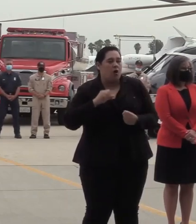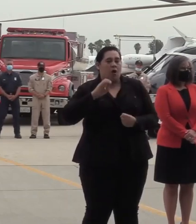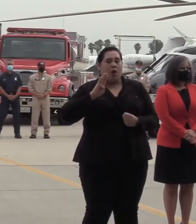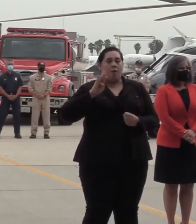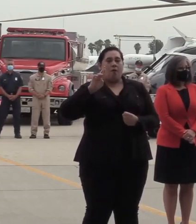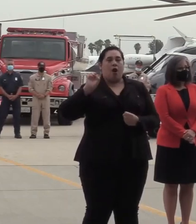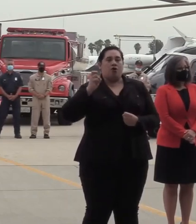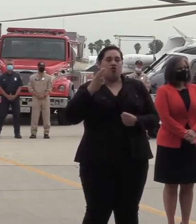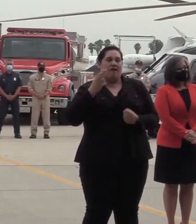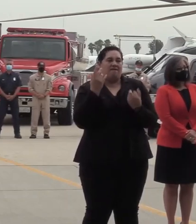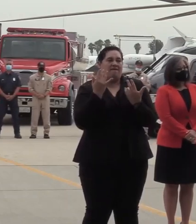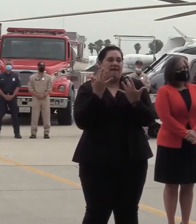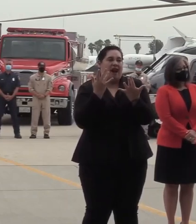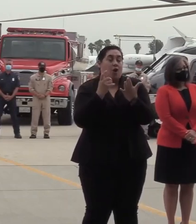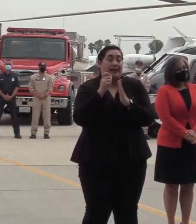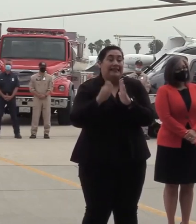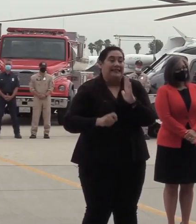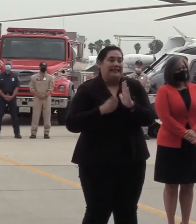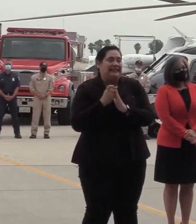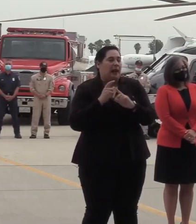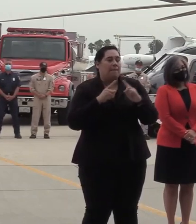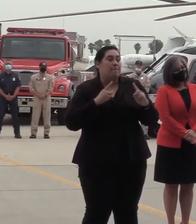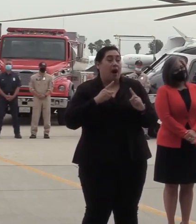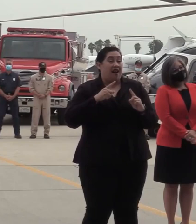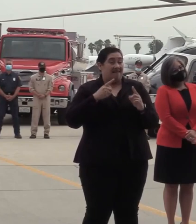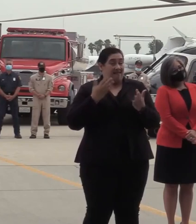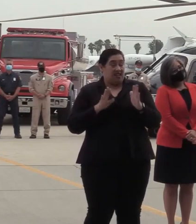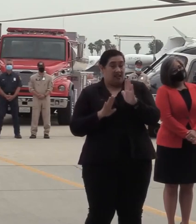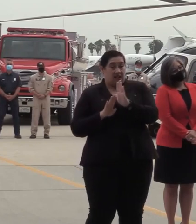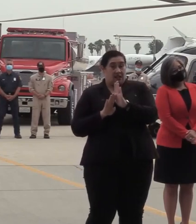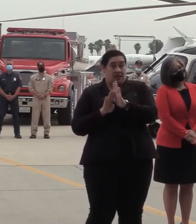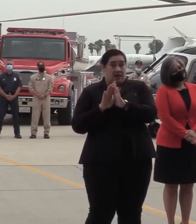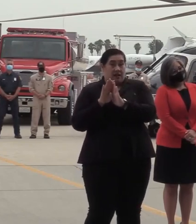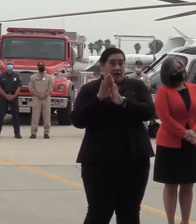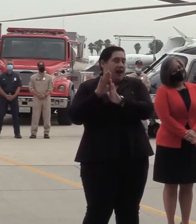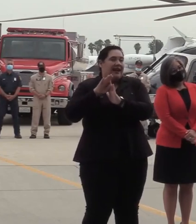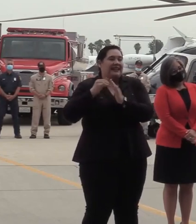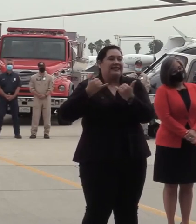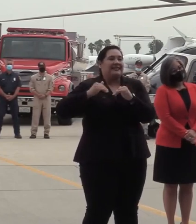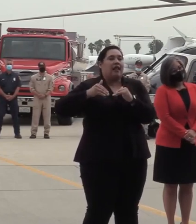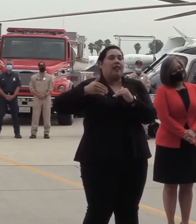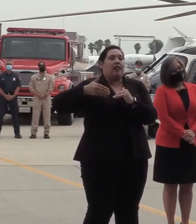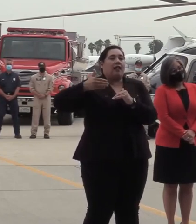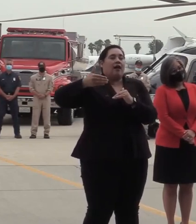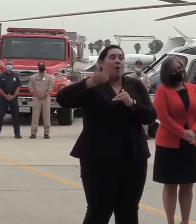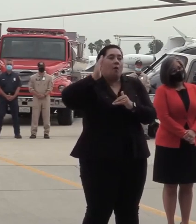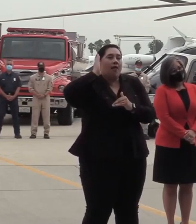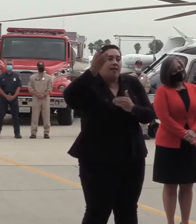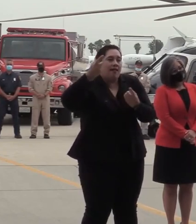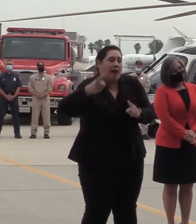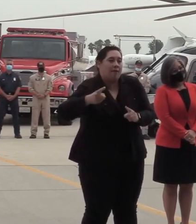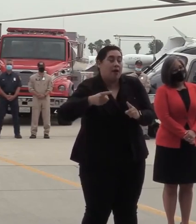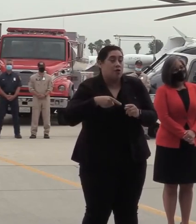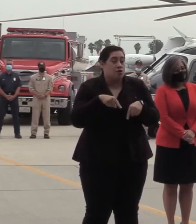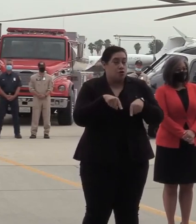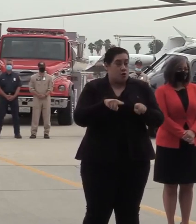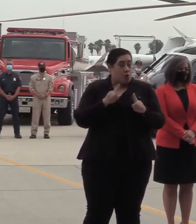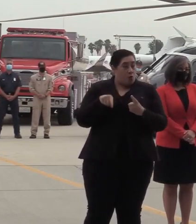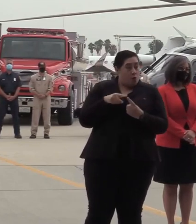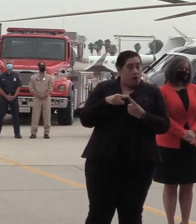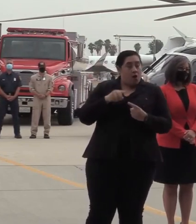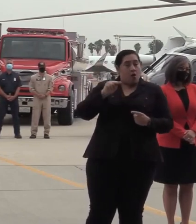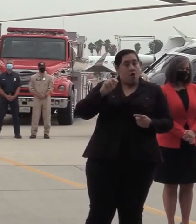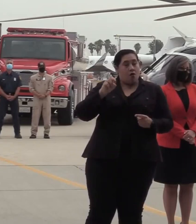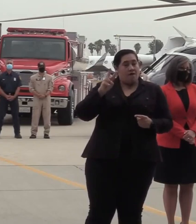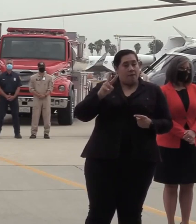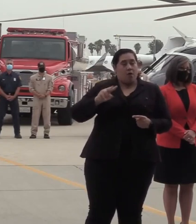but the peak of our Southern California brush fire season is still to come during the months of November and